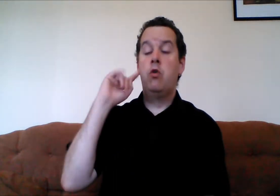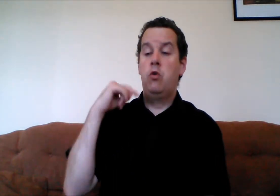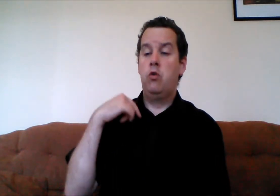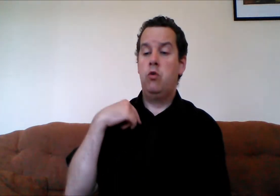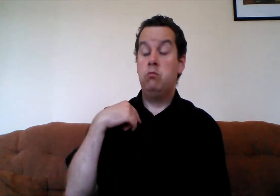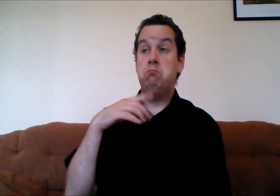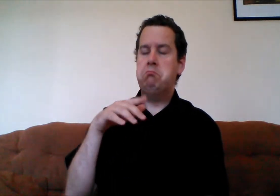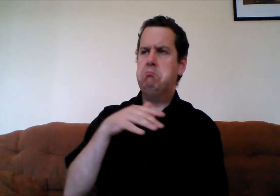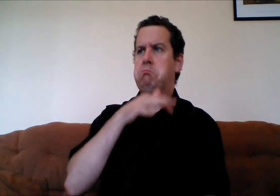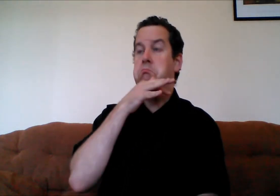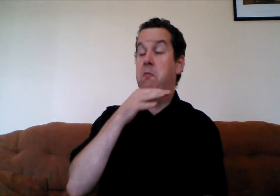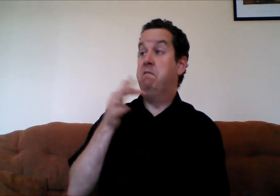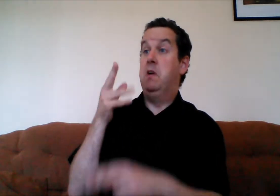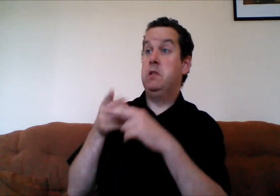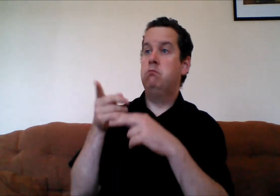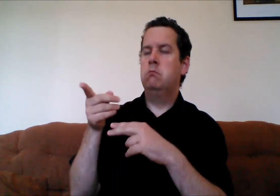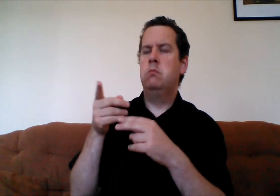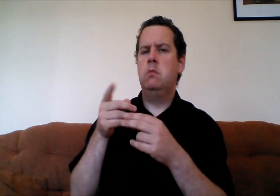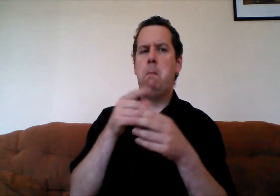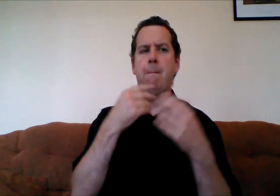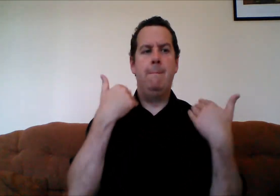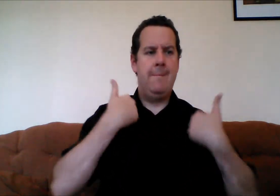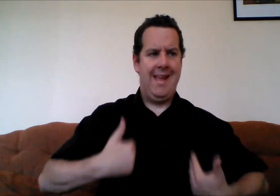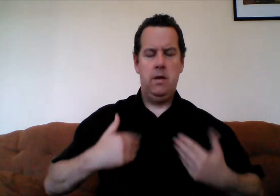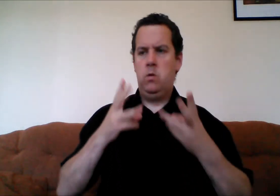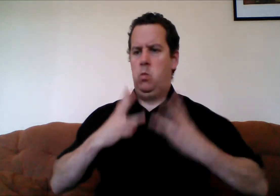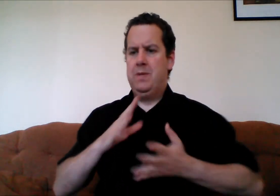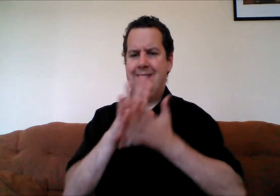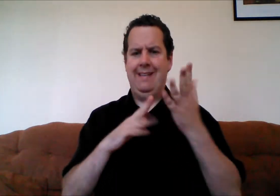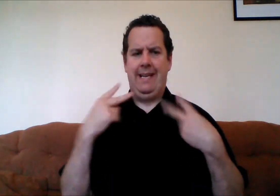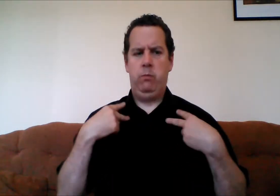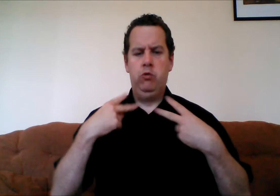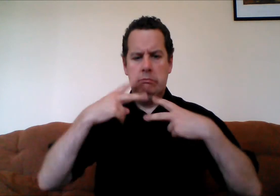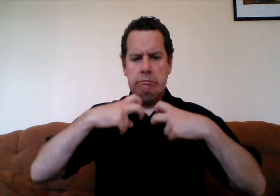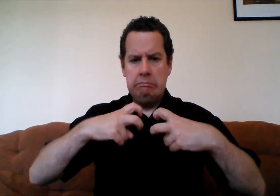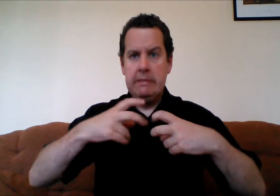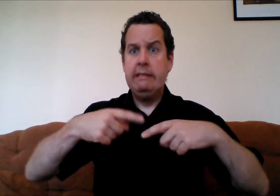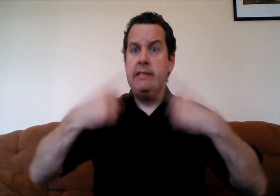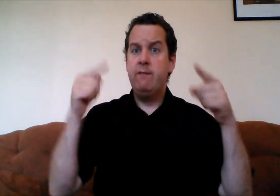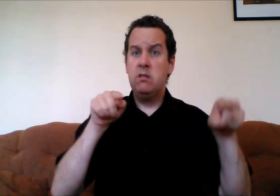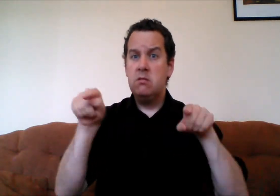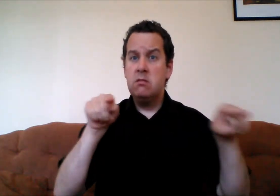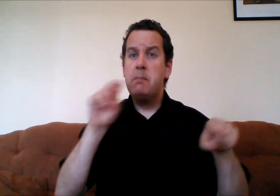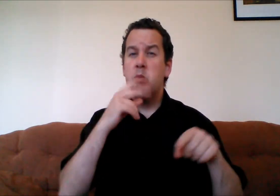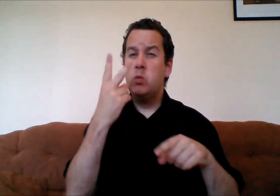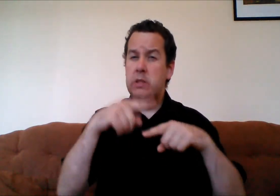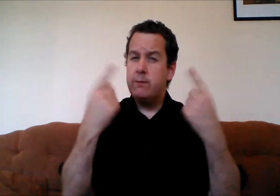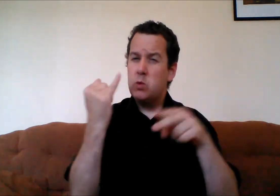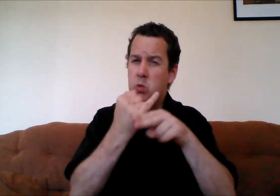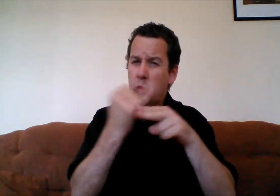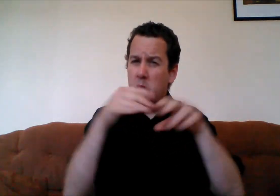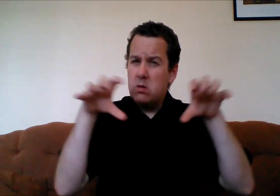apparently there was differences discovered in men's and women's sign language because they were only taught in two different schools. It's so fascinating. I mean, we're